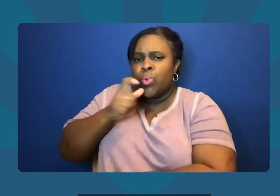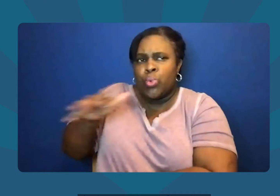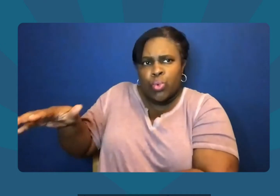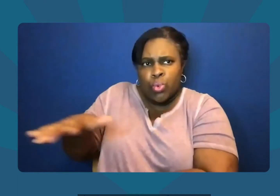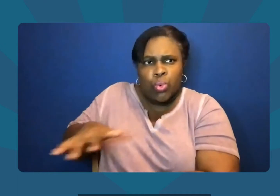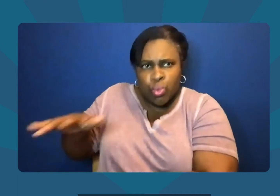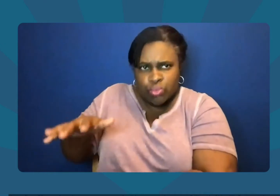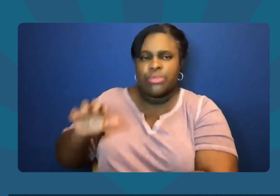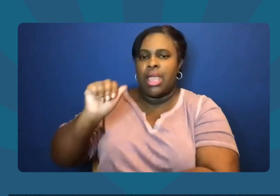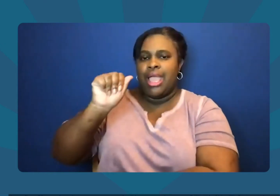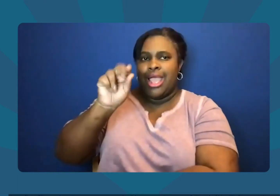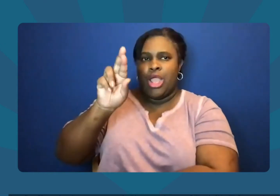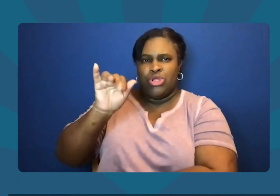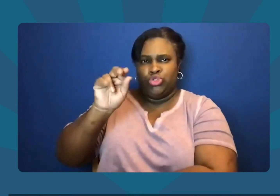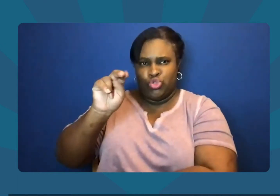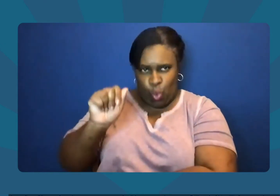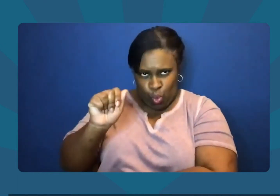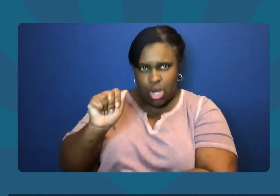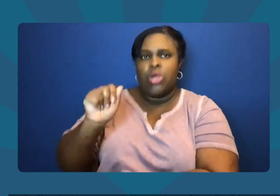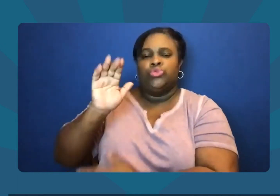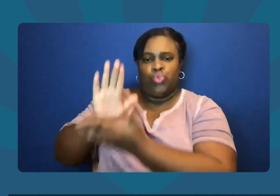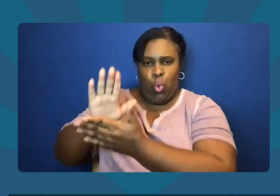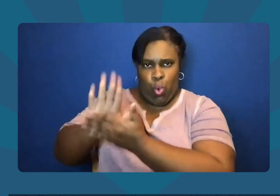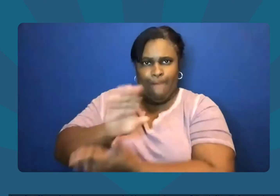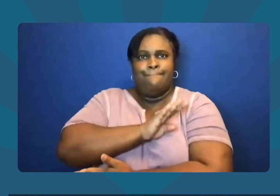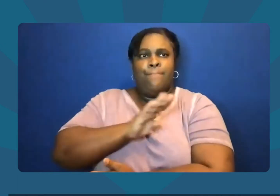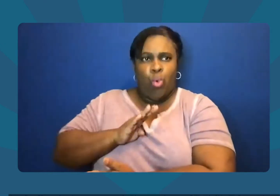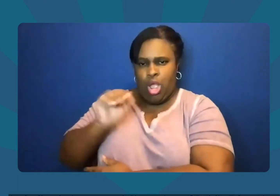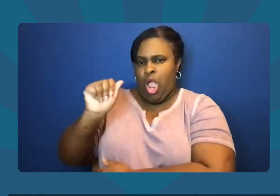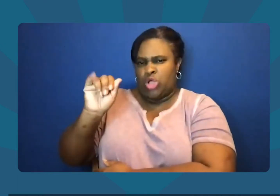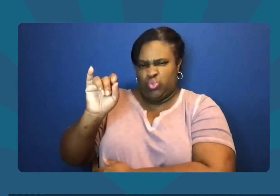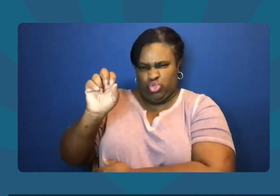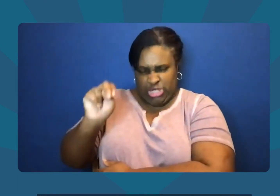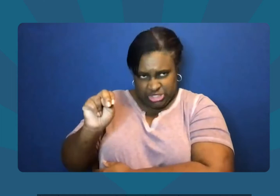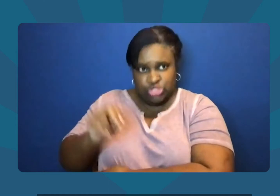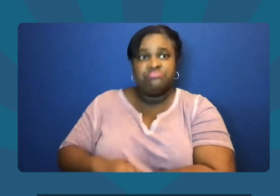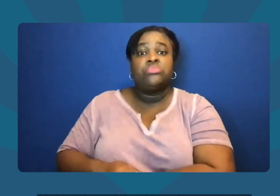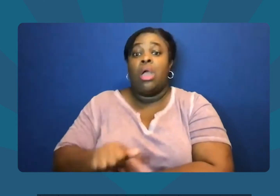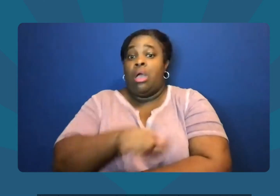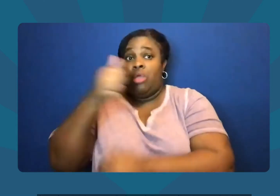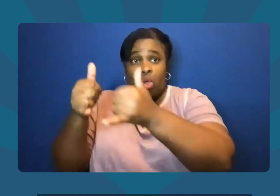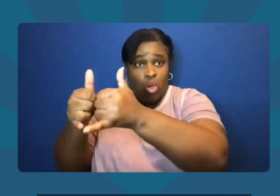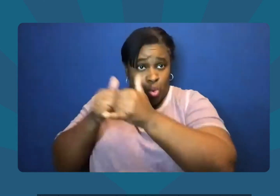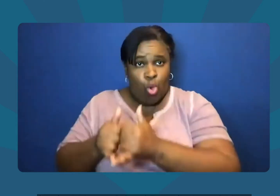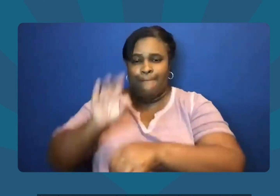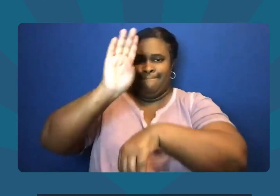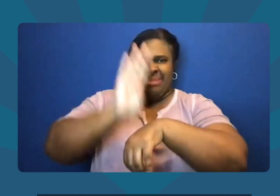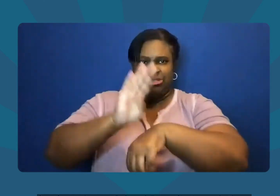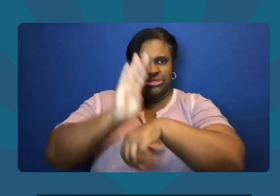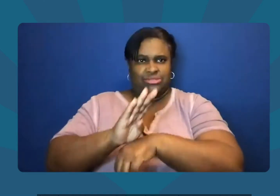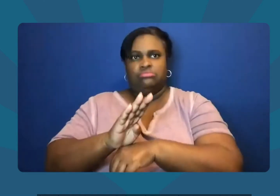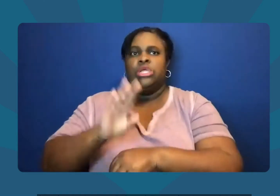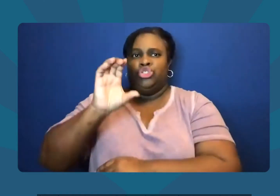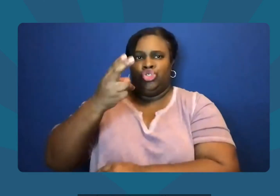of service, including being named a Champion of Public Education by the Arizona School Boards